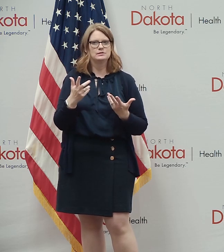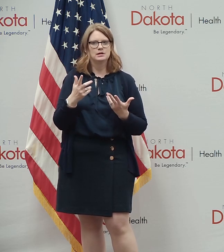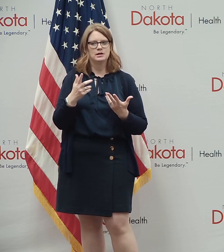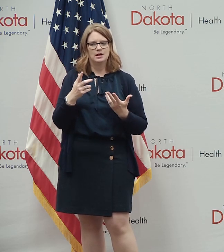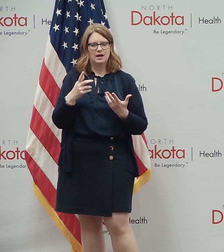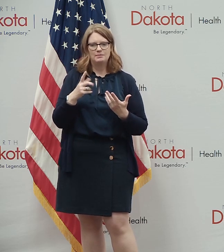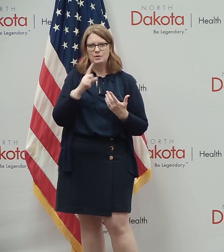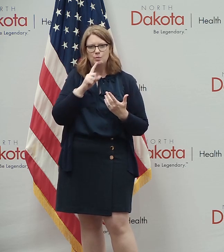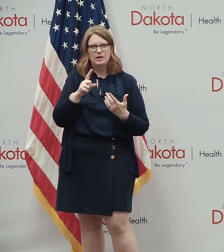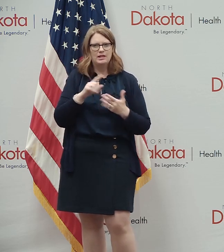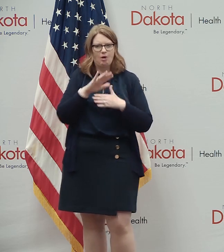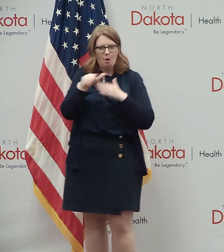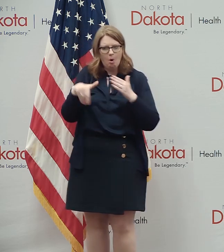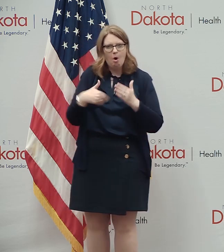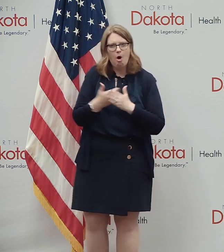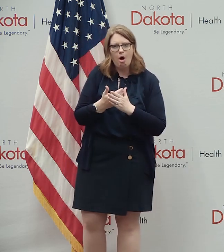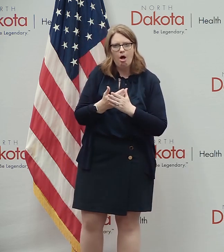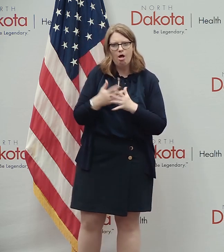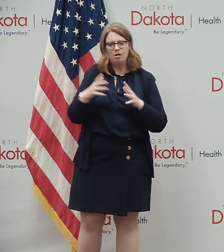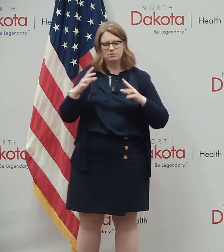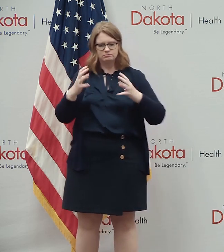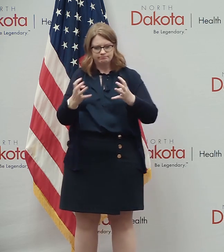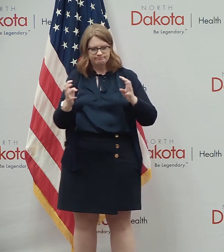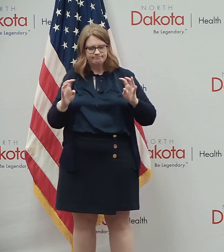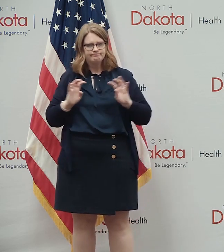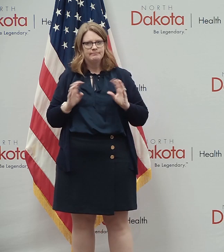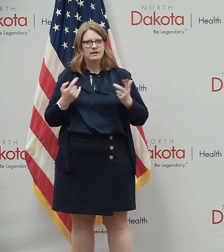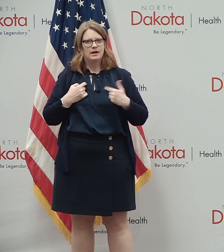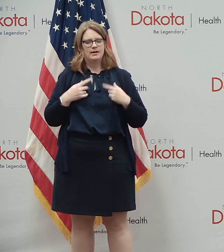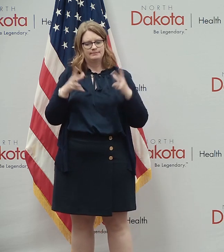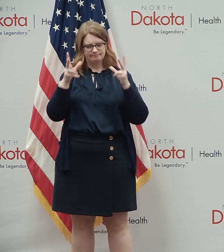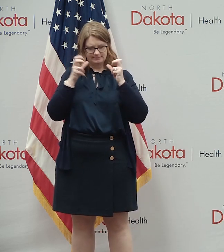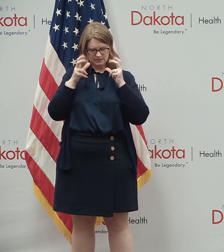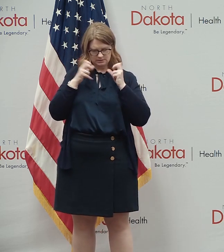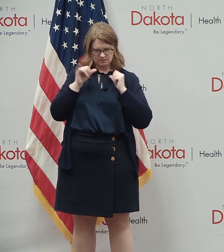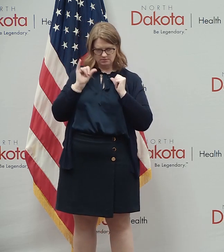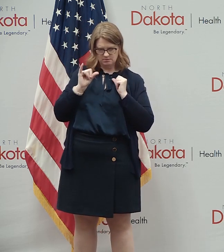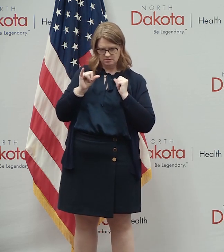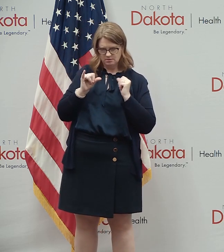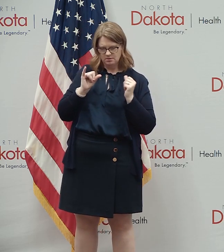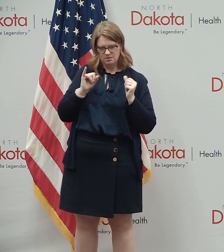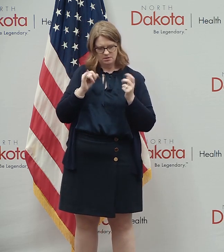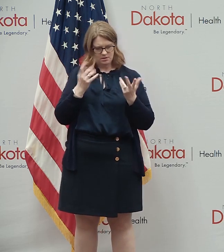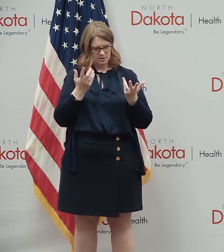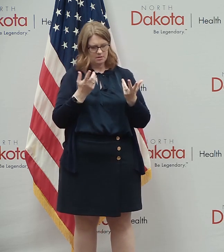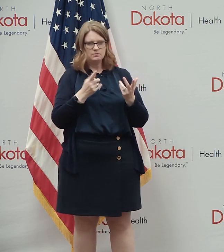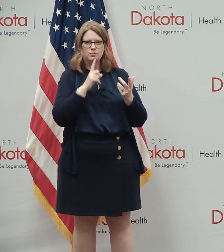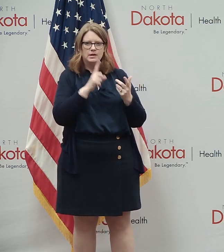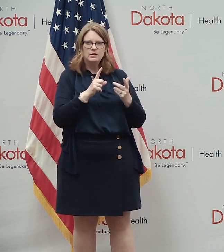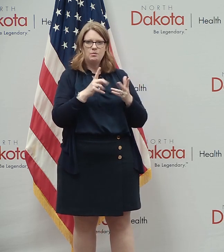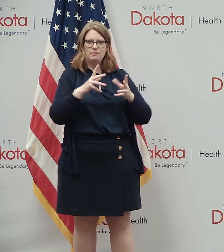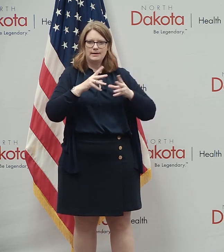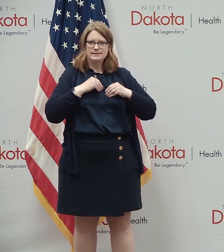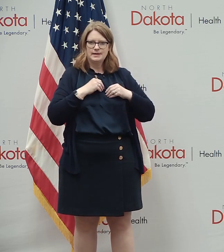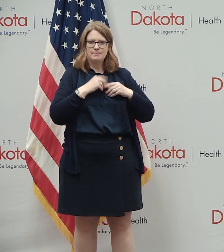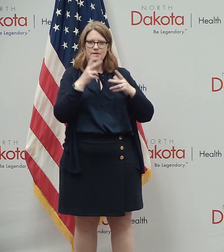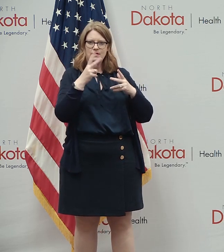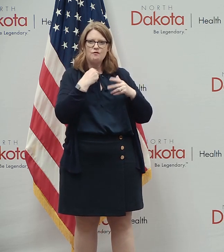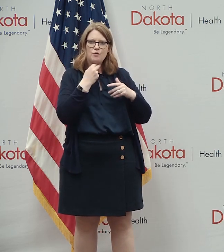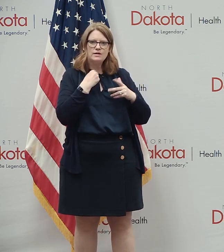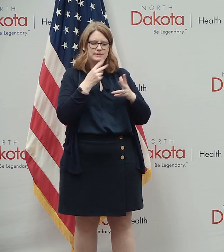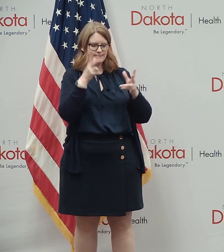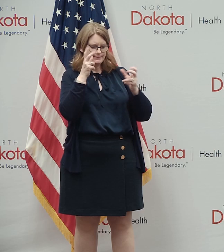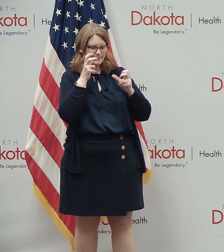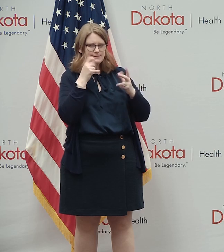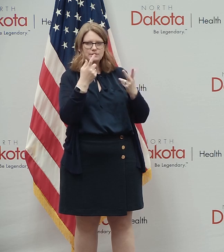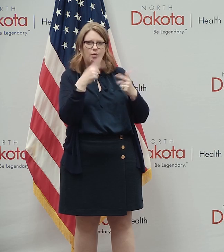listening to ensure that the feelings and the experiences and the voices of all North Dakotans are heard and respected. Since the